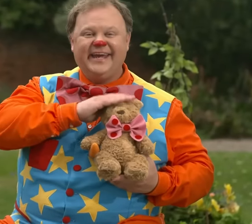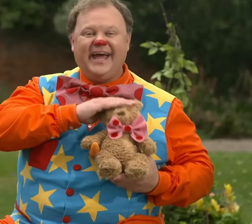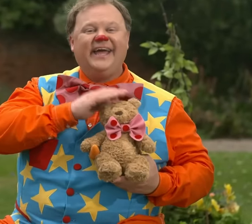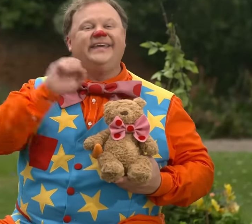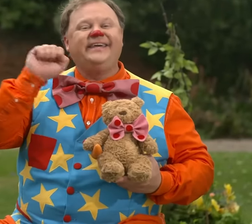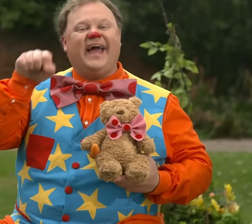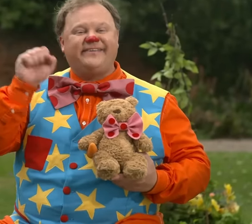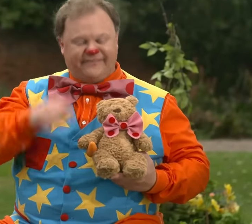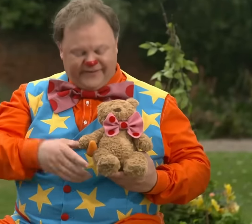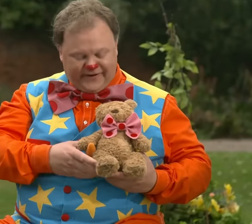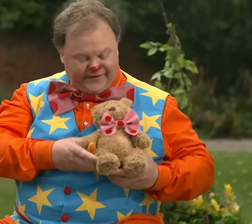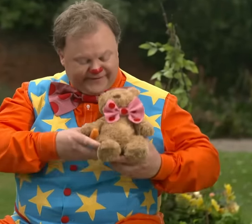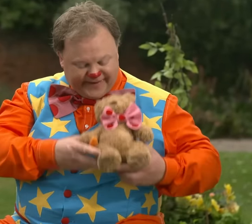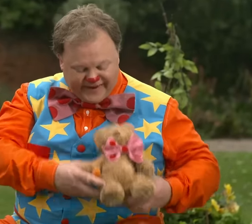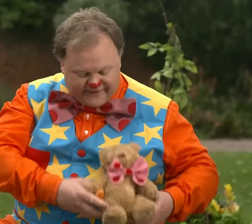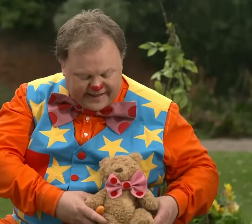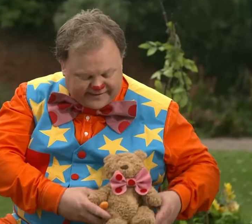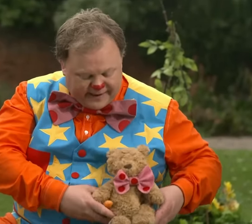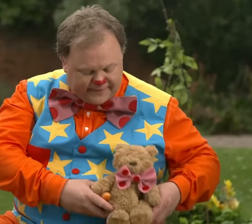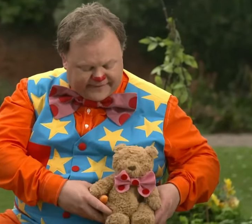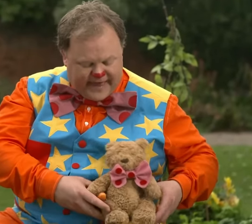carrot? Yes, of course. Are you ready, Tumble Ted?